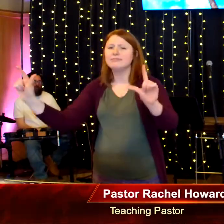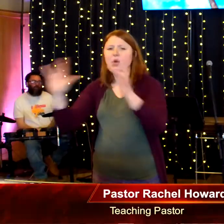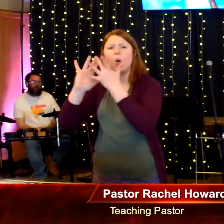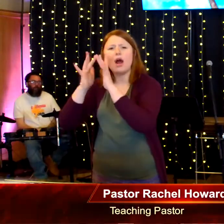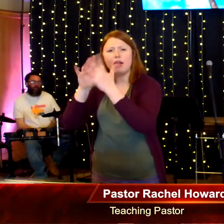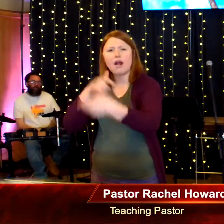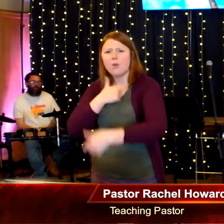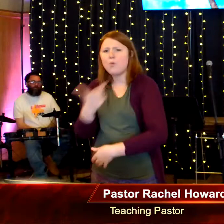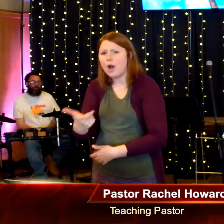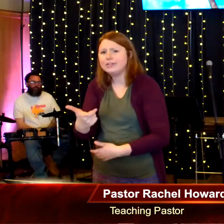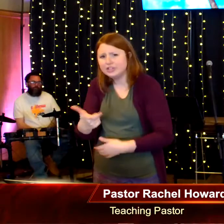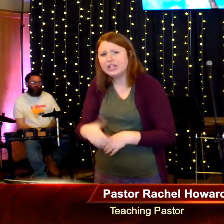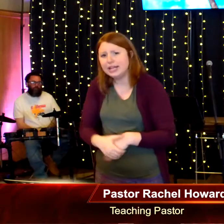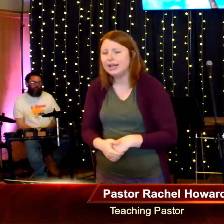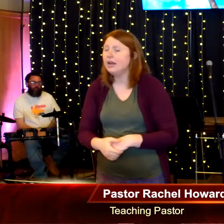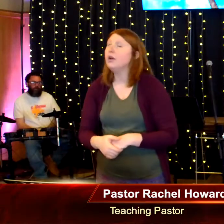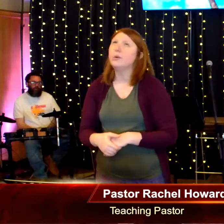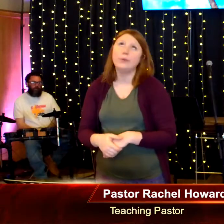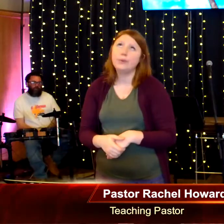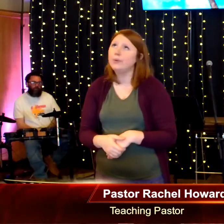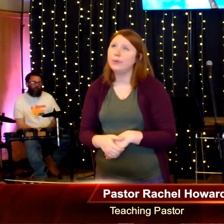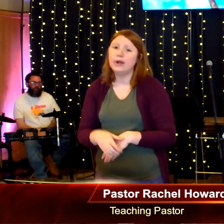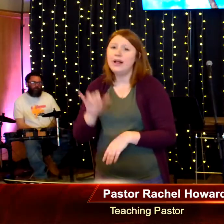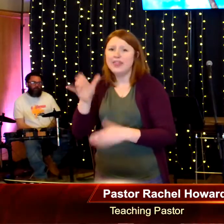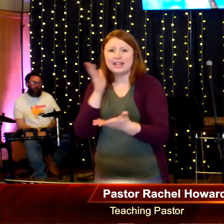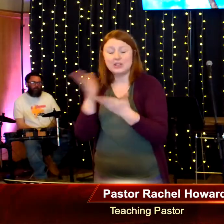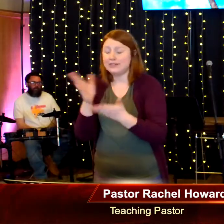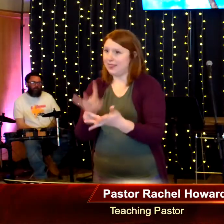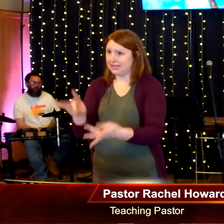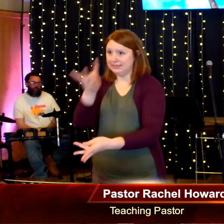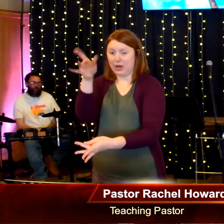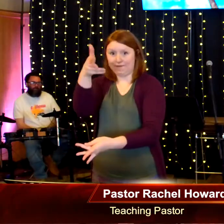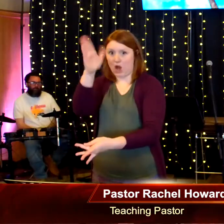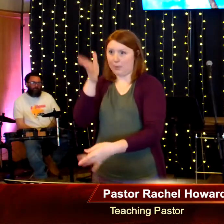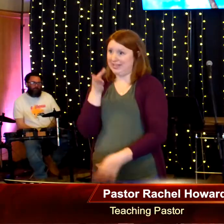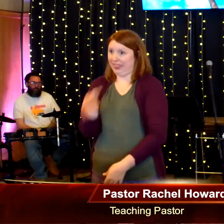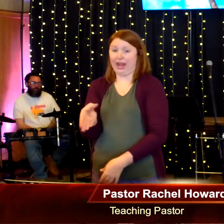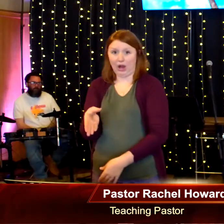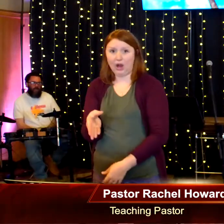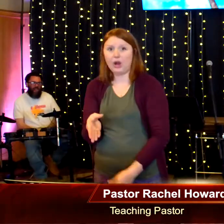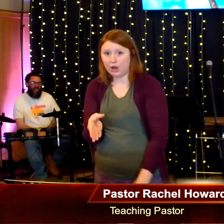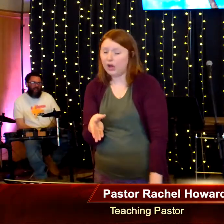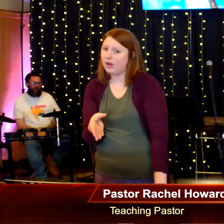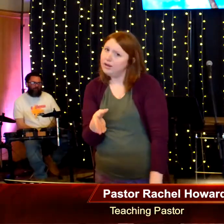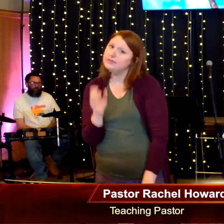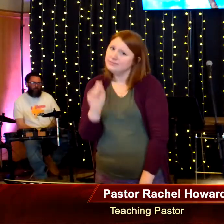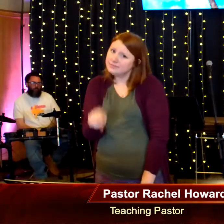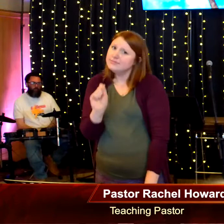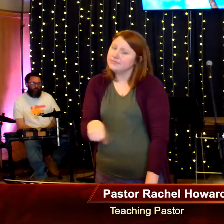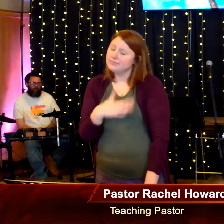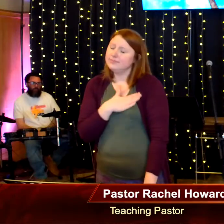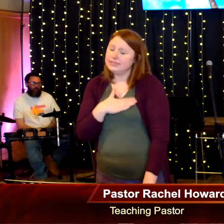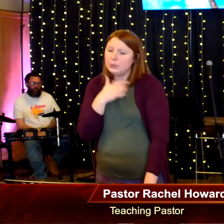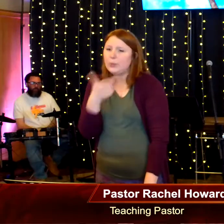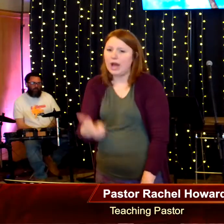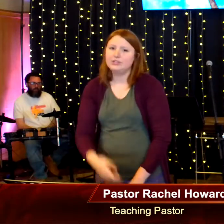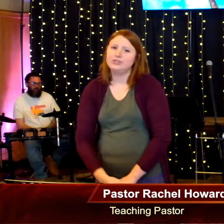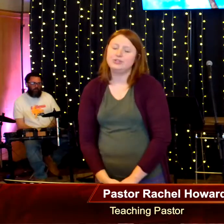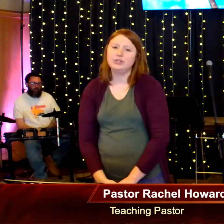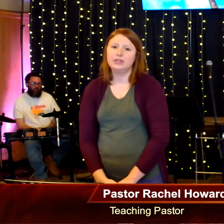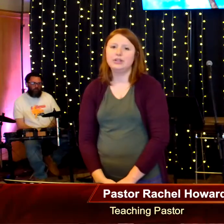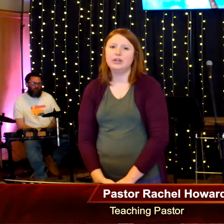you to watch that online because, man, the Spirit of God was so heavy in that service, and it just helps